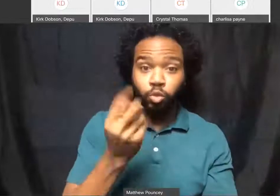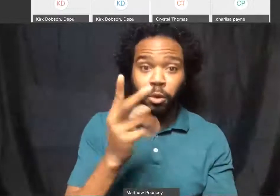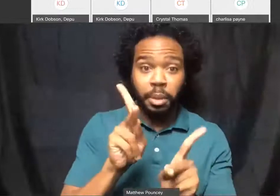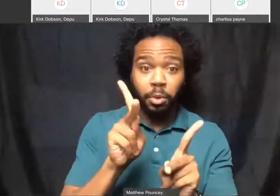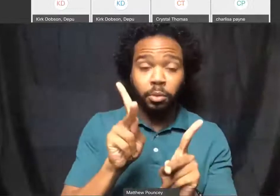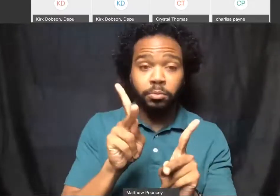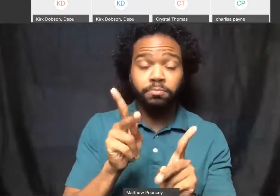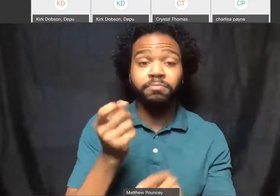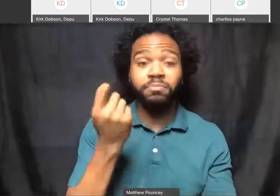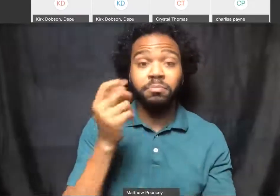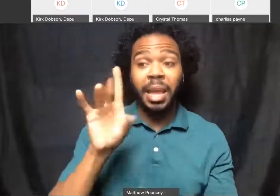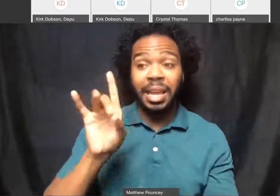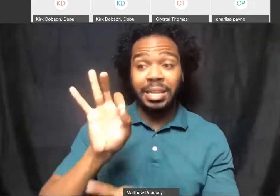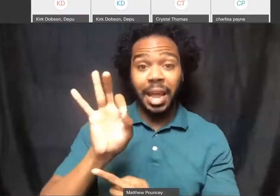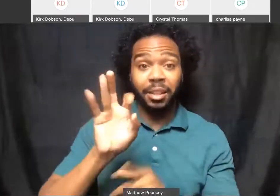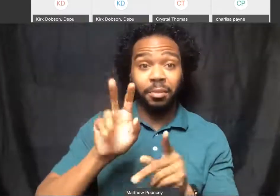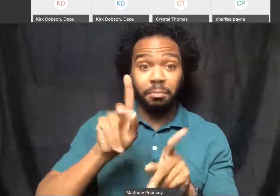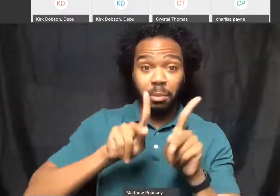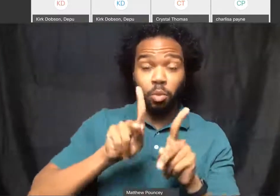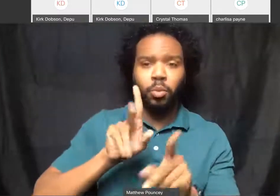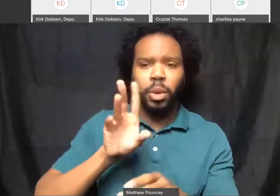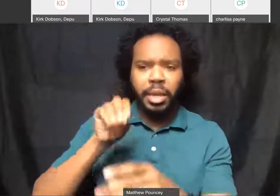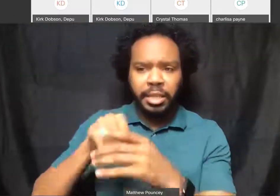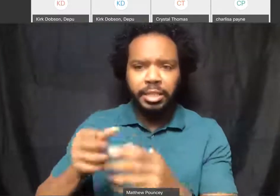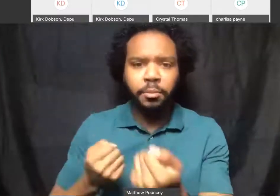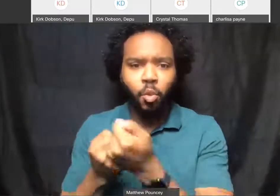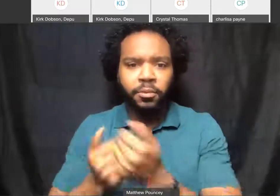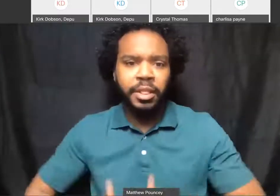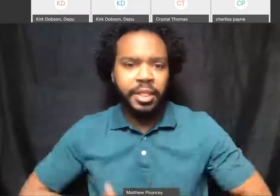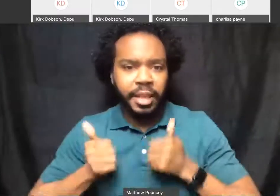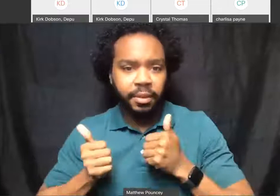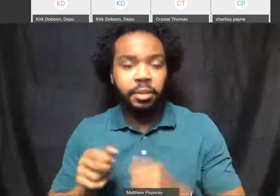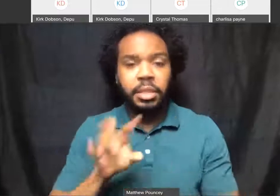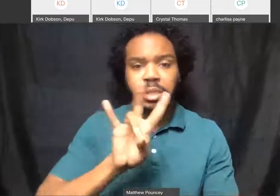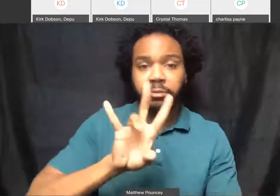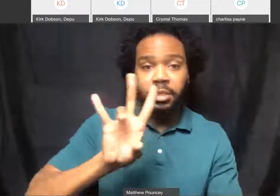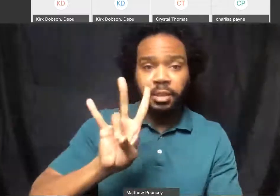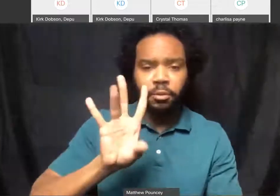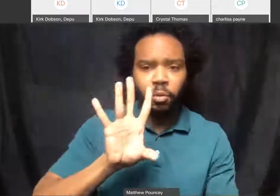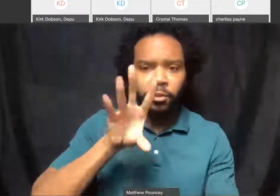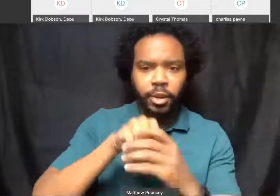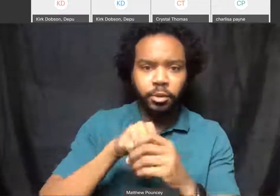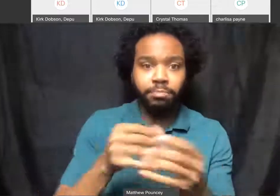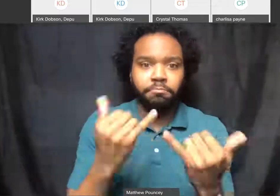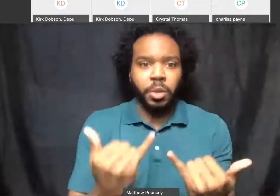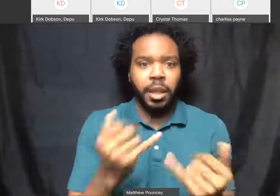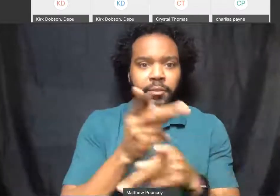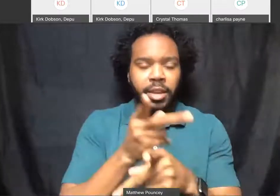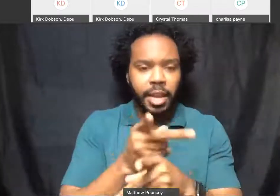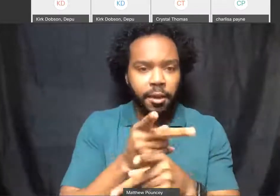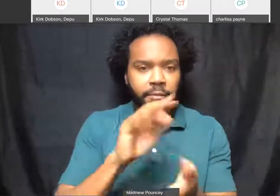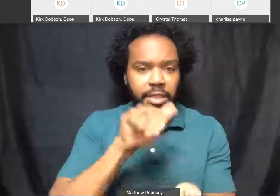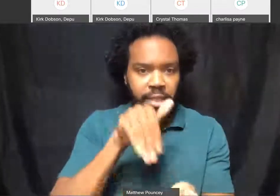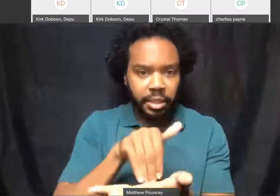those were in supported living placements, 77 were in intermediate care facilities,